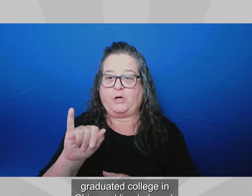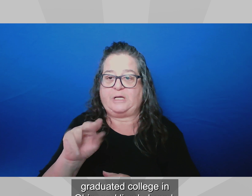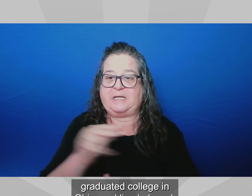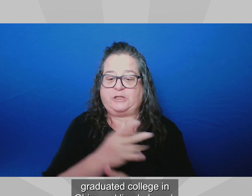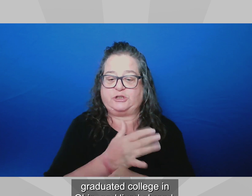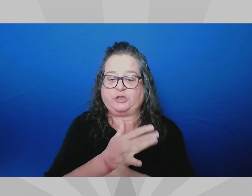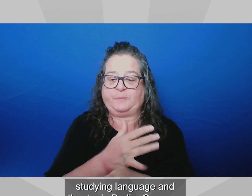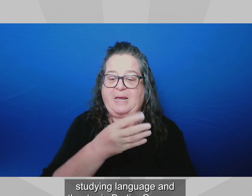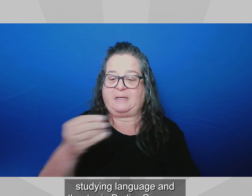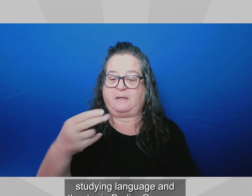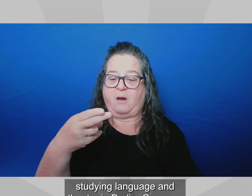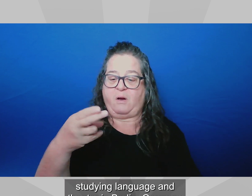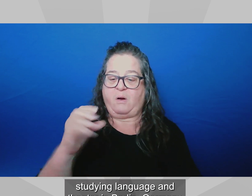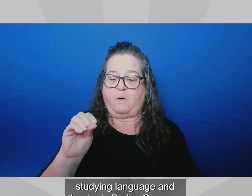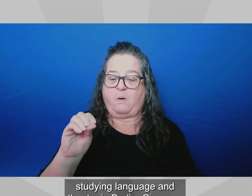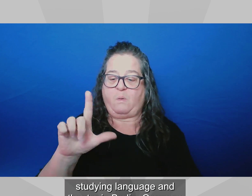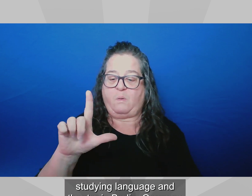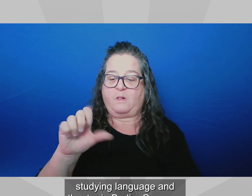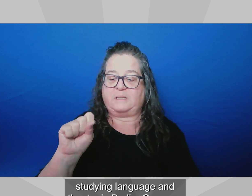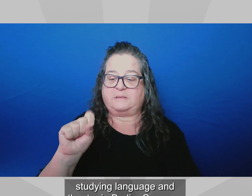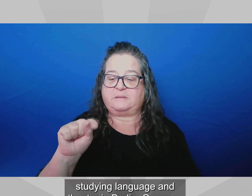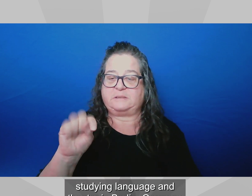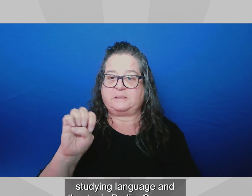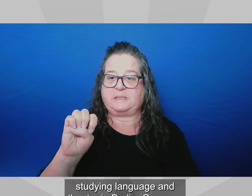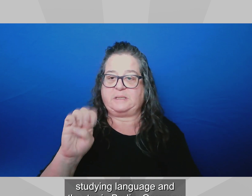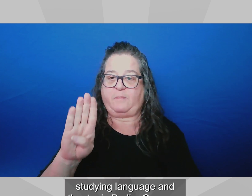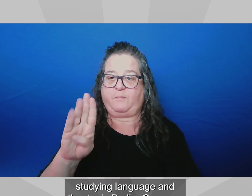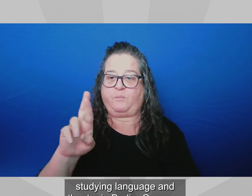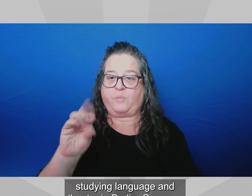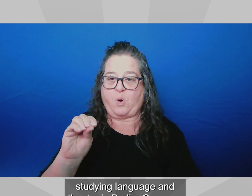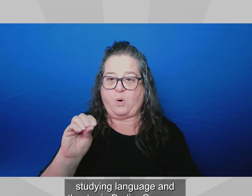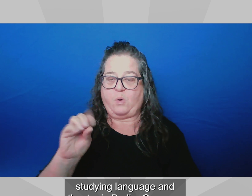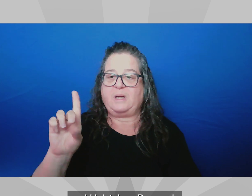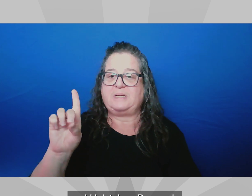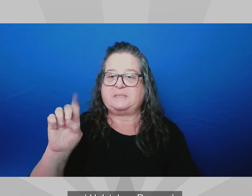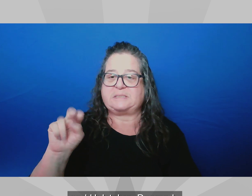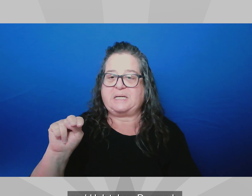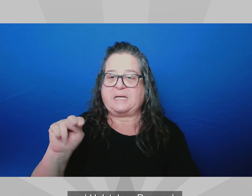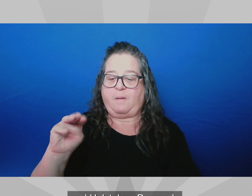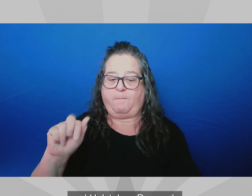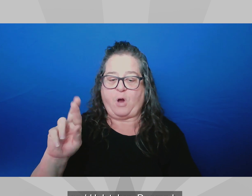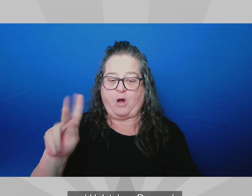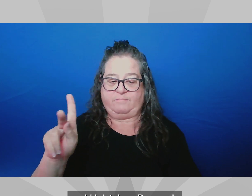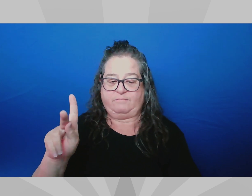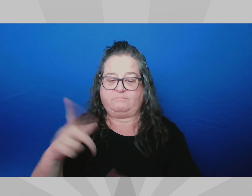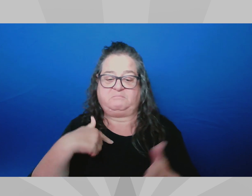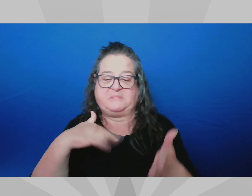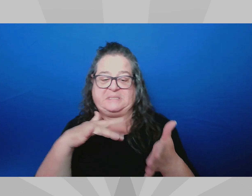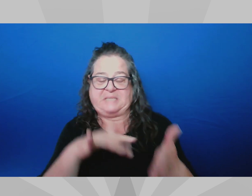lived abroad, studying language and theater in Berlin, Germany, and Holstebro,